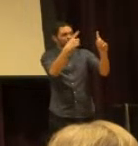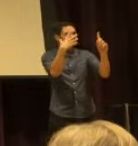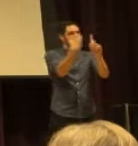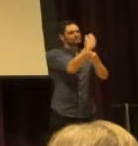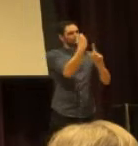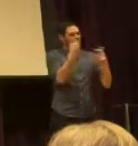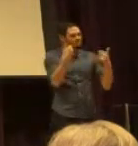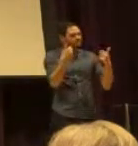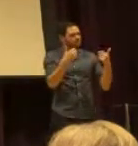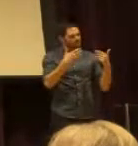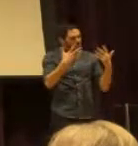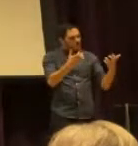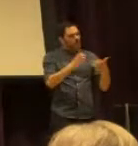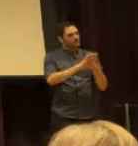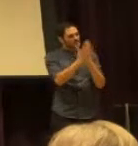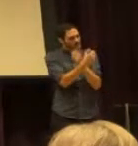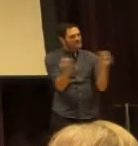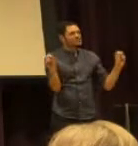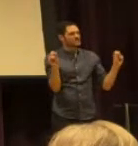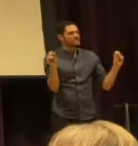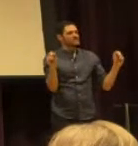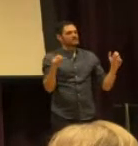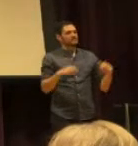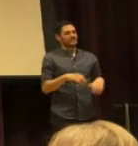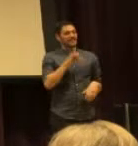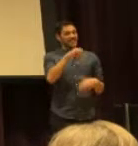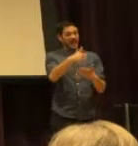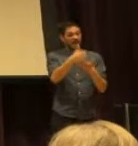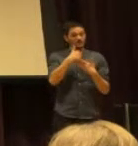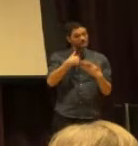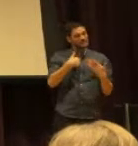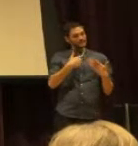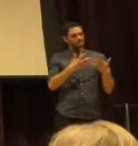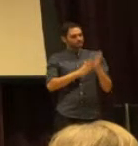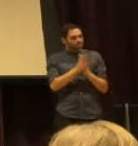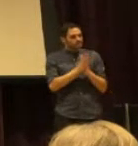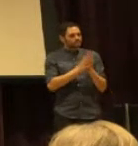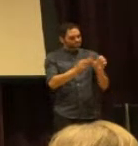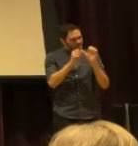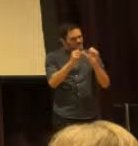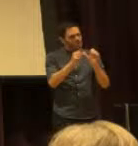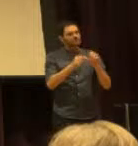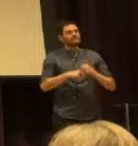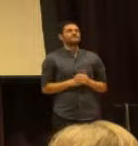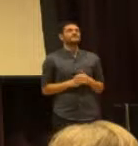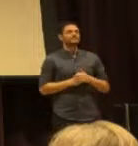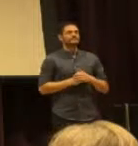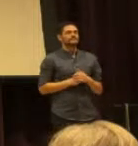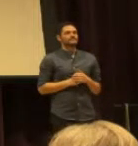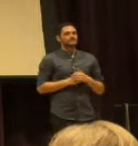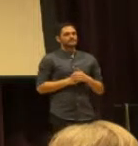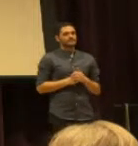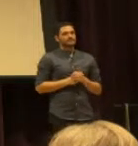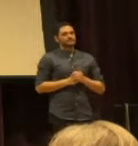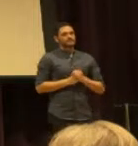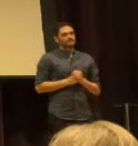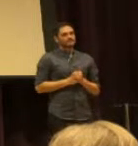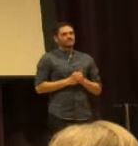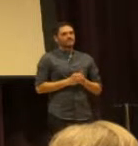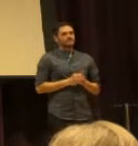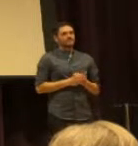free. I am not one to say that we need to get